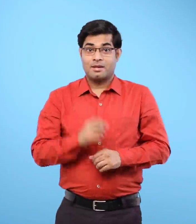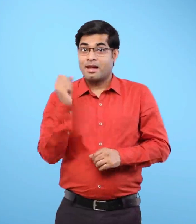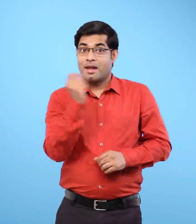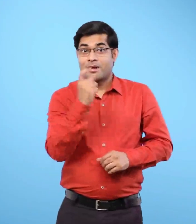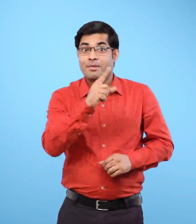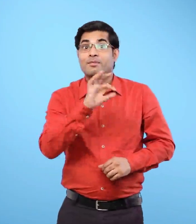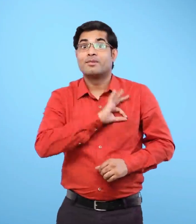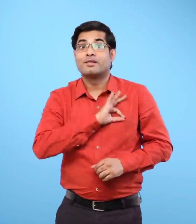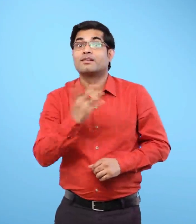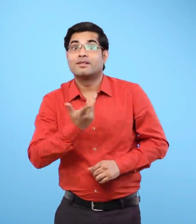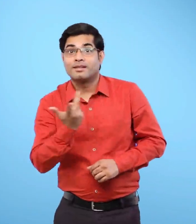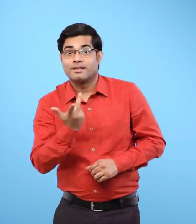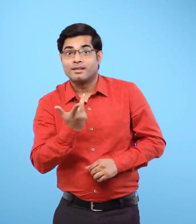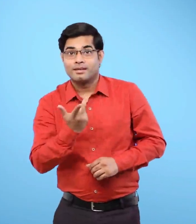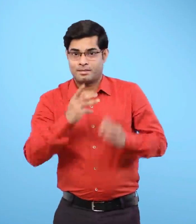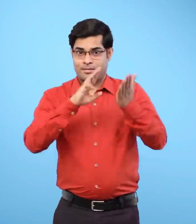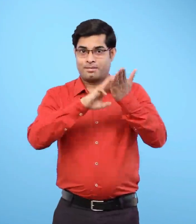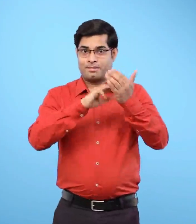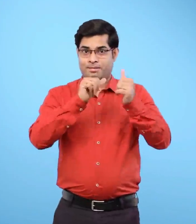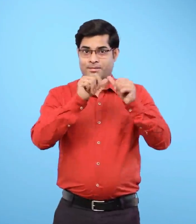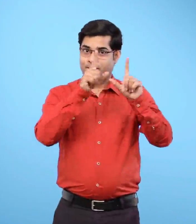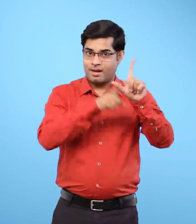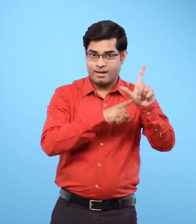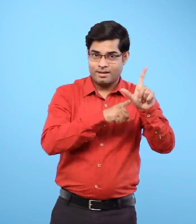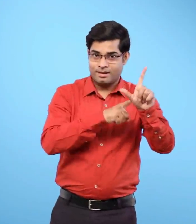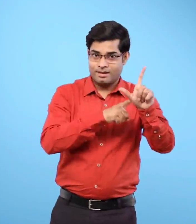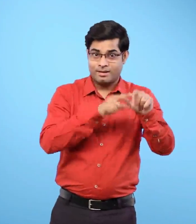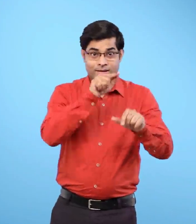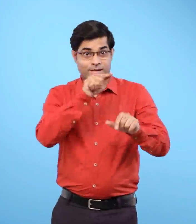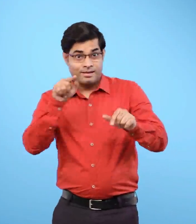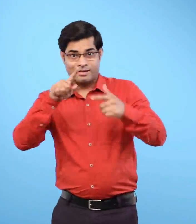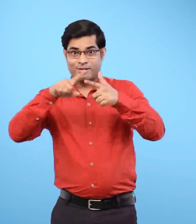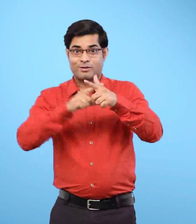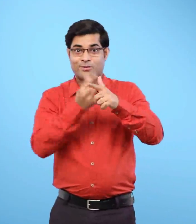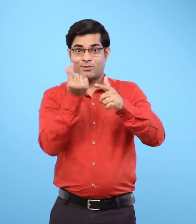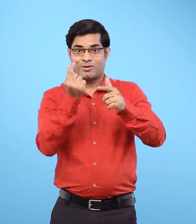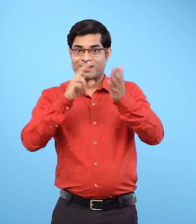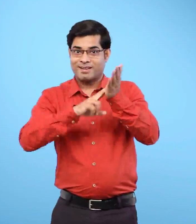my favorite months are May and June.